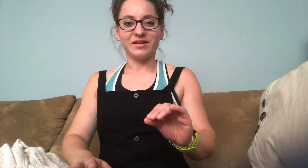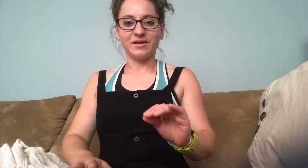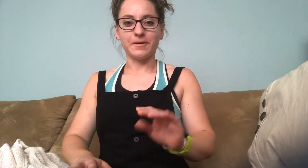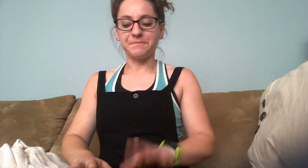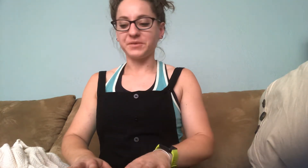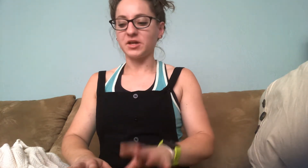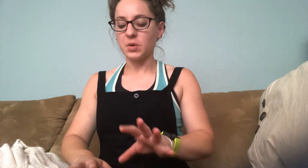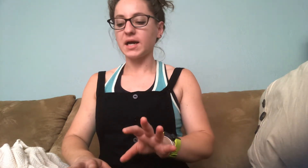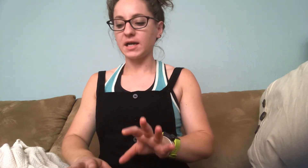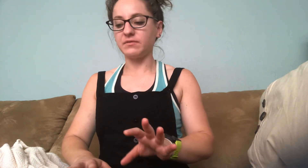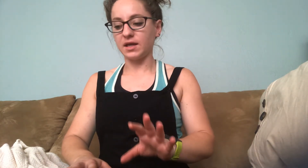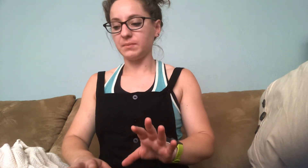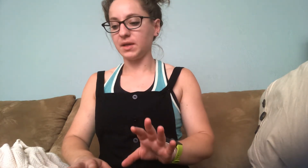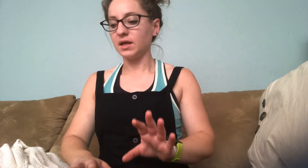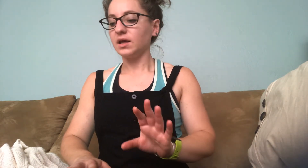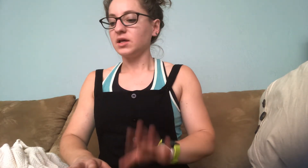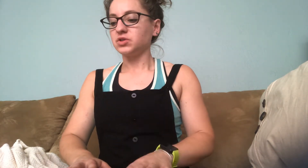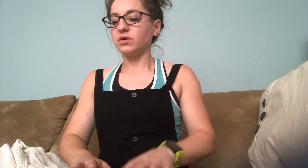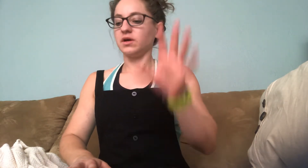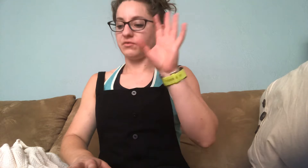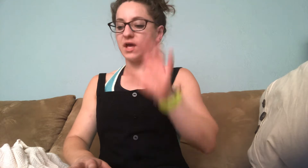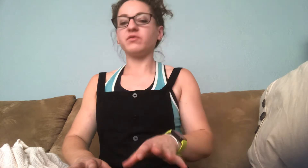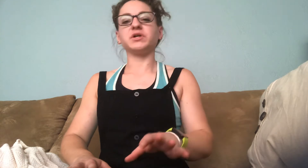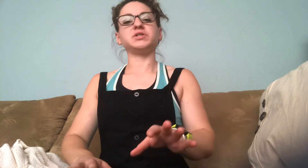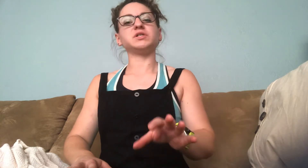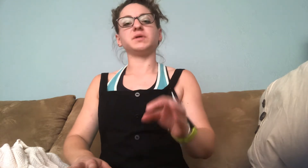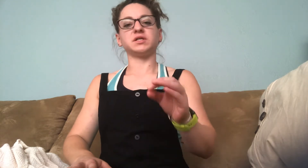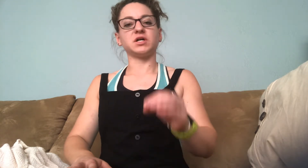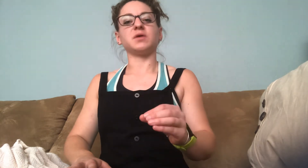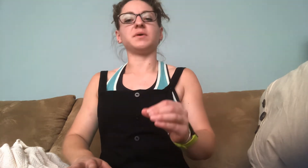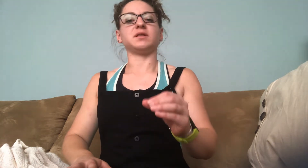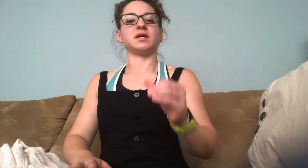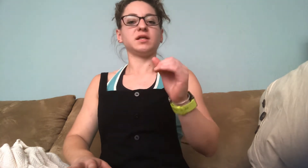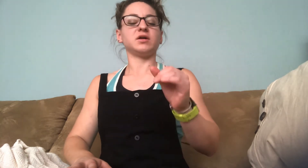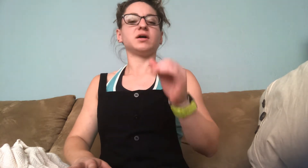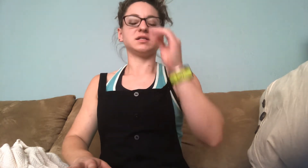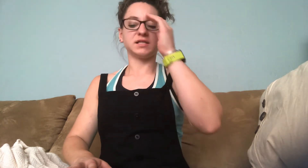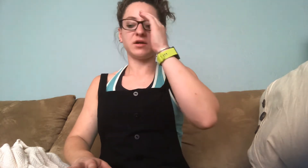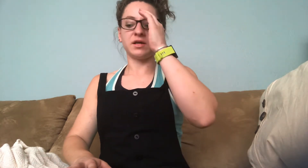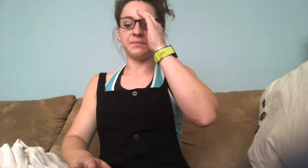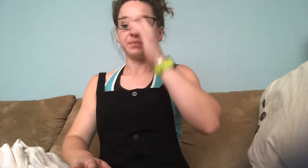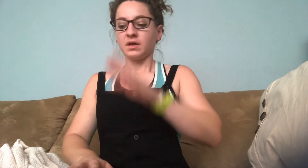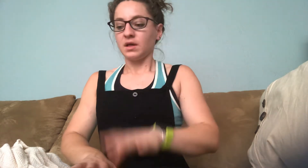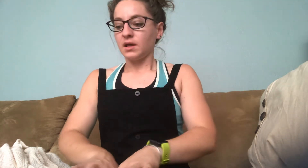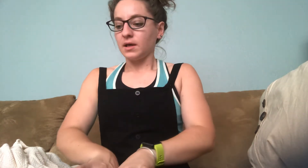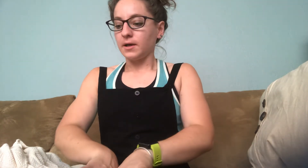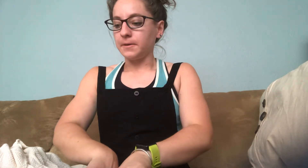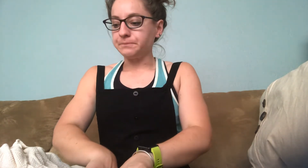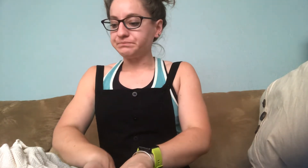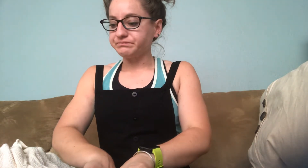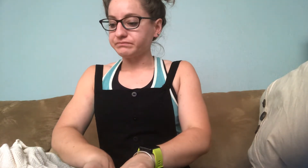that. I know it kind of can be. So if we have questions, we can talk about that later on Saturday.